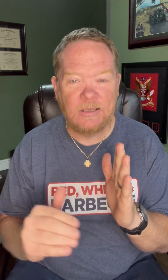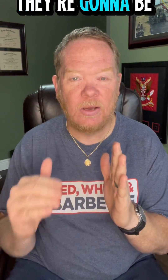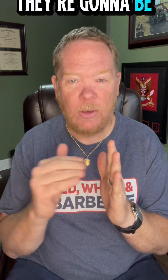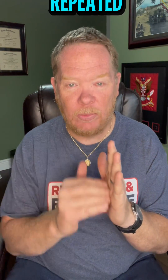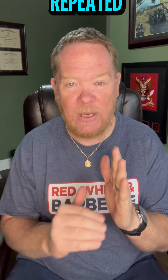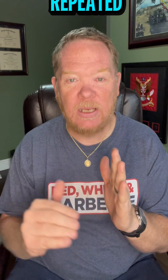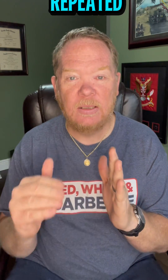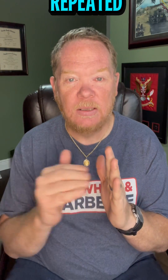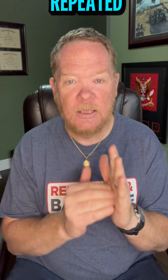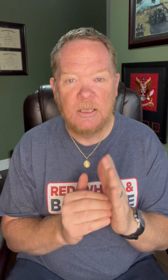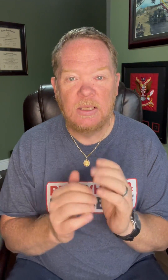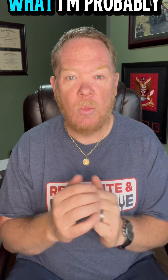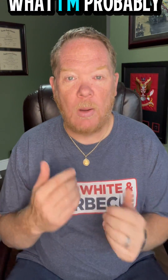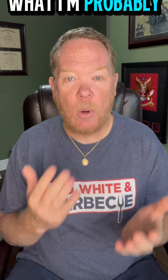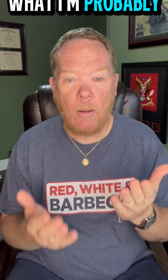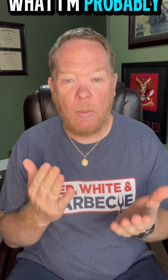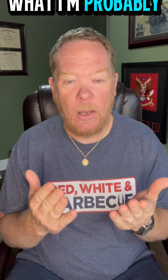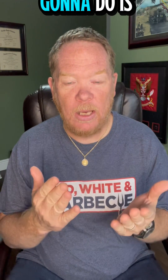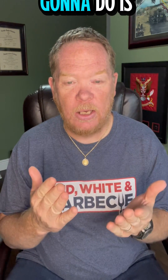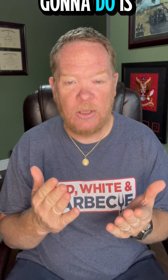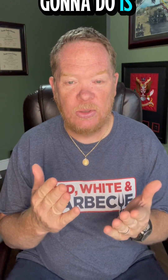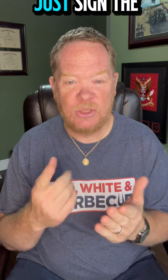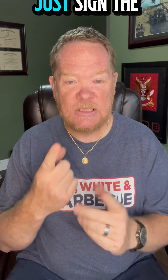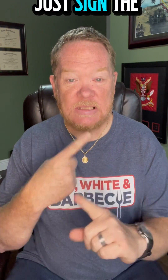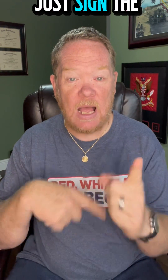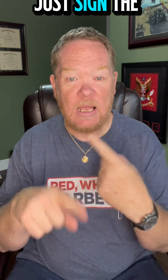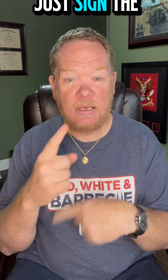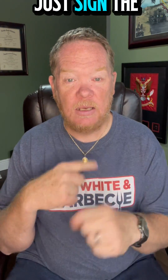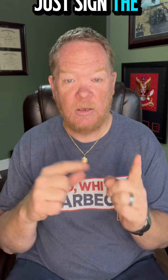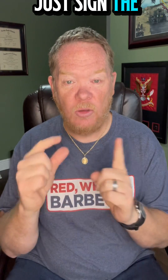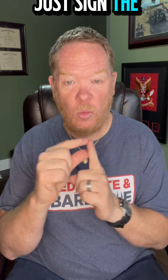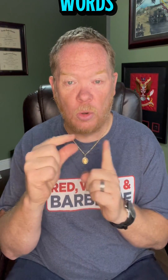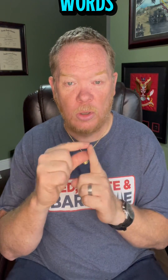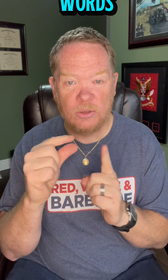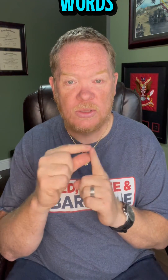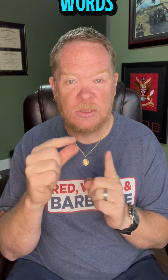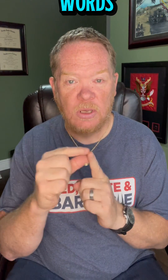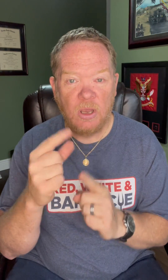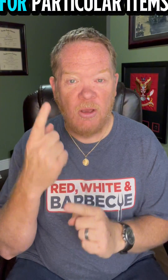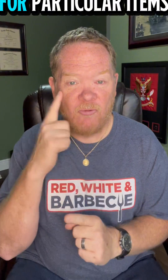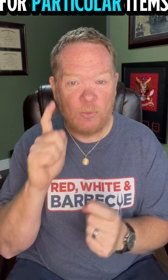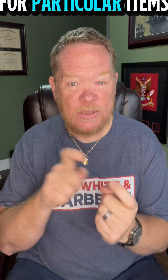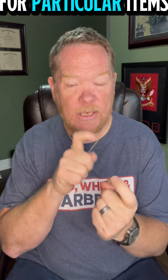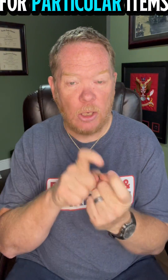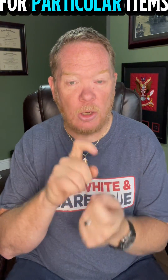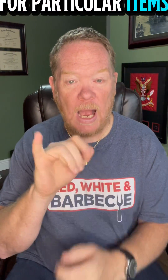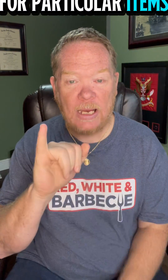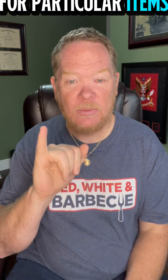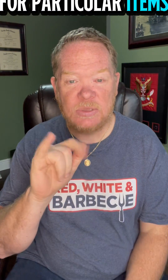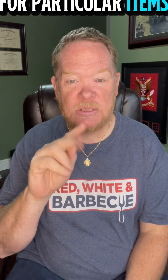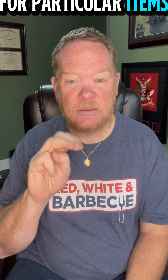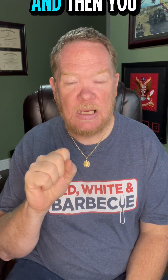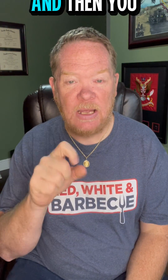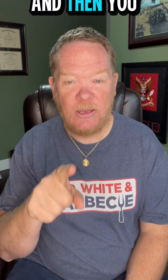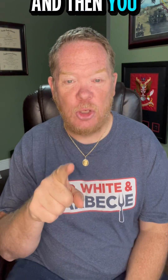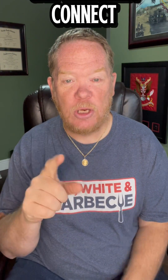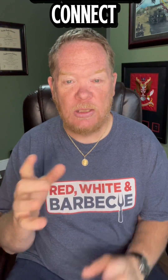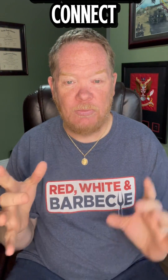going to be repeated. What I'm probably going to do is just sign the words for particular items, and then you can